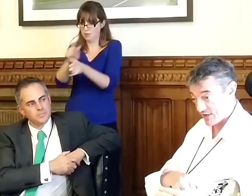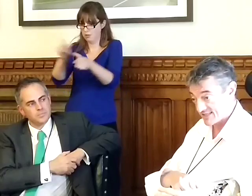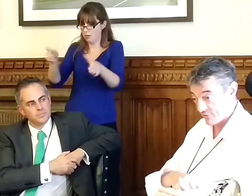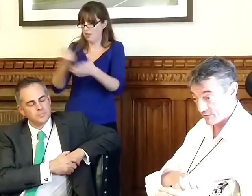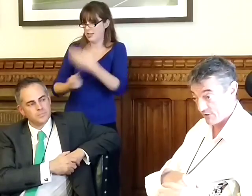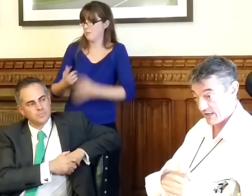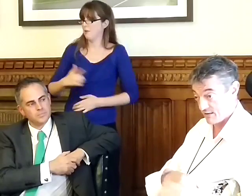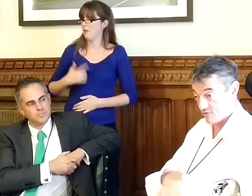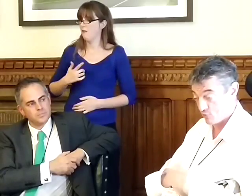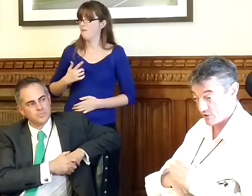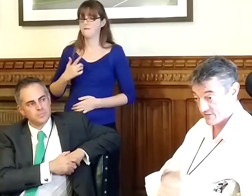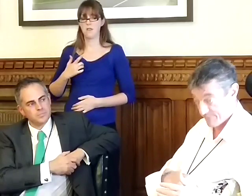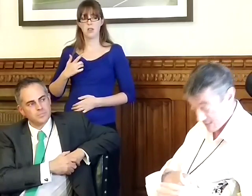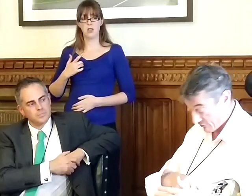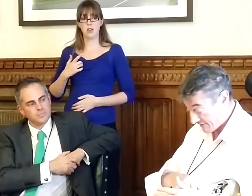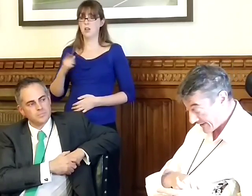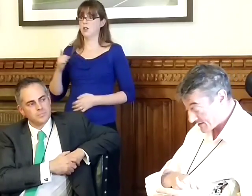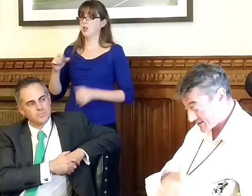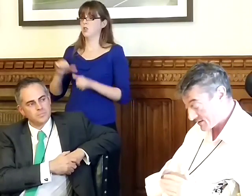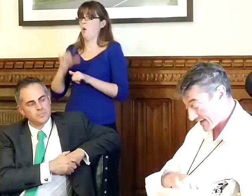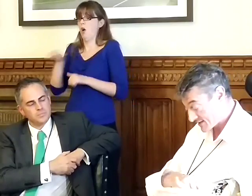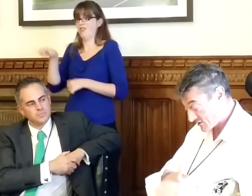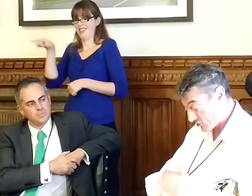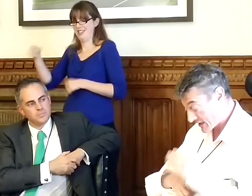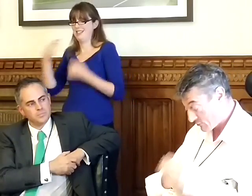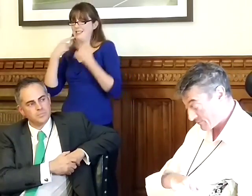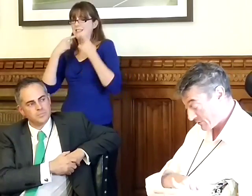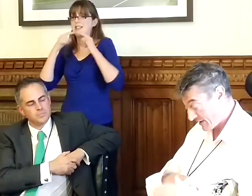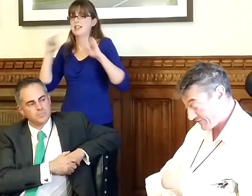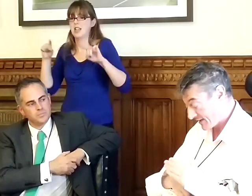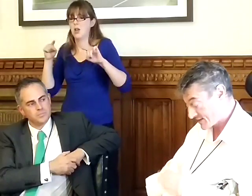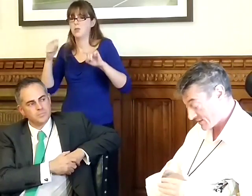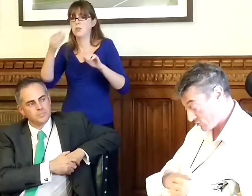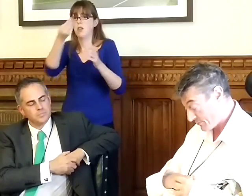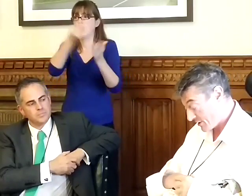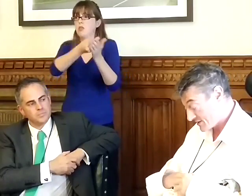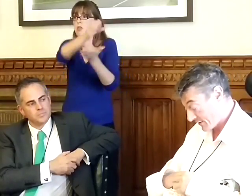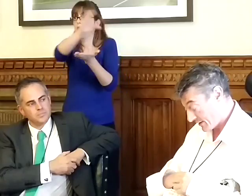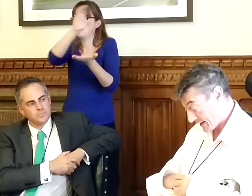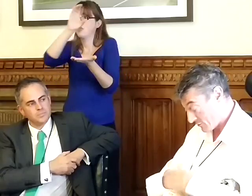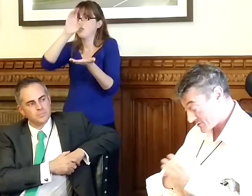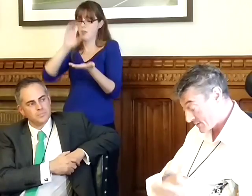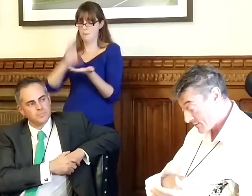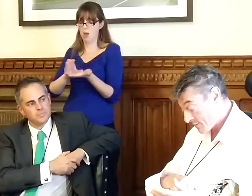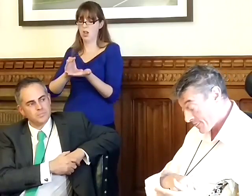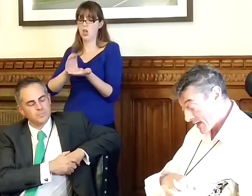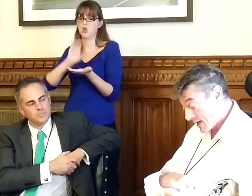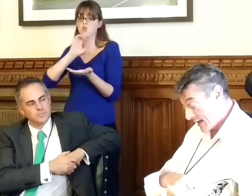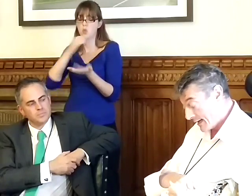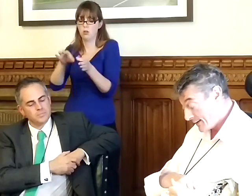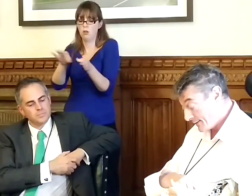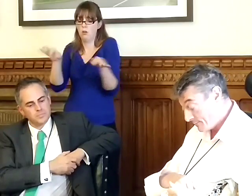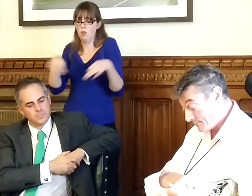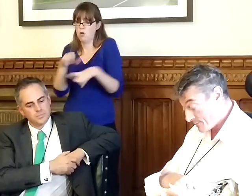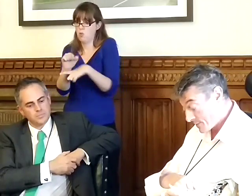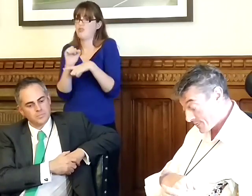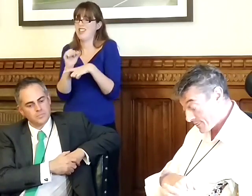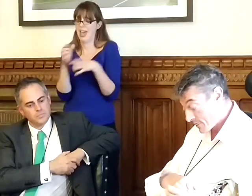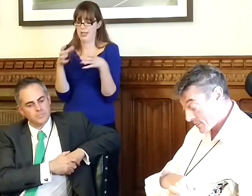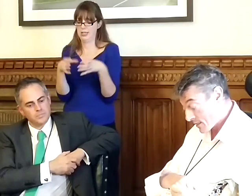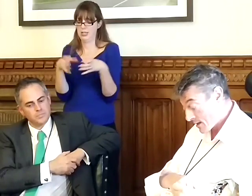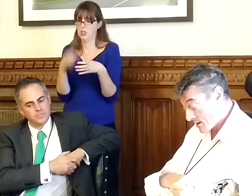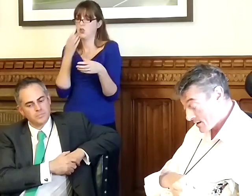that the transferred money would be ring-fenced, categorically would be ring-fenced. It wouldn't be used for anything else.